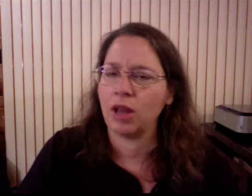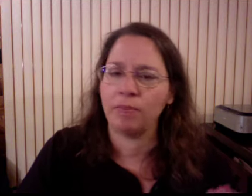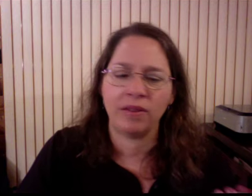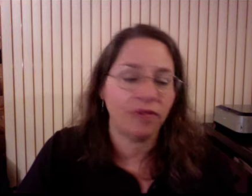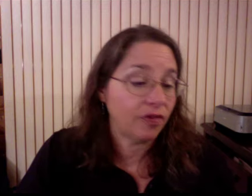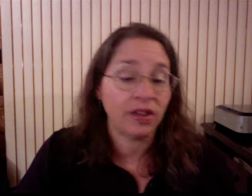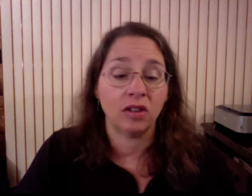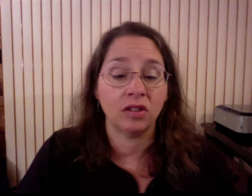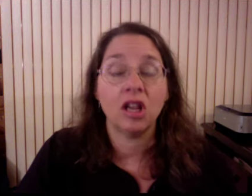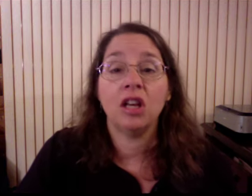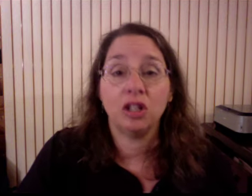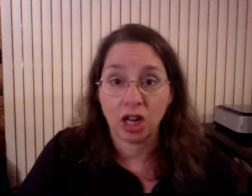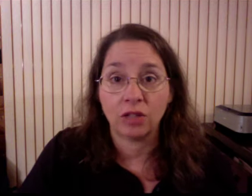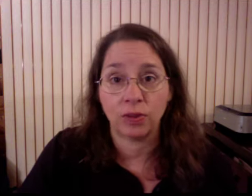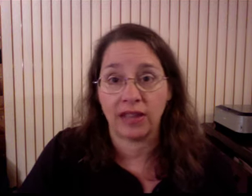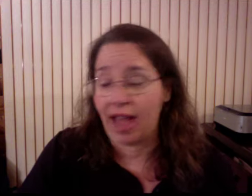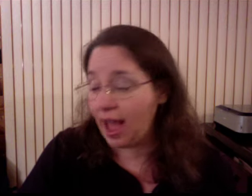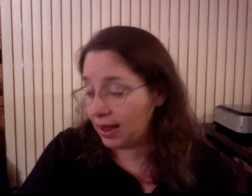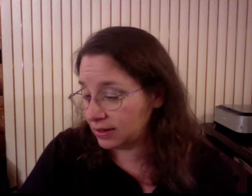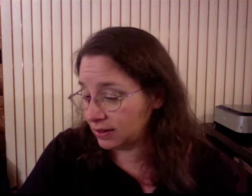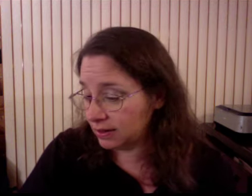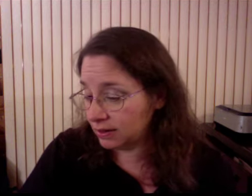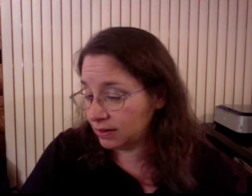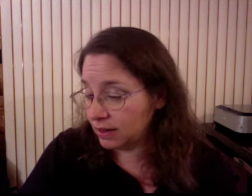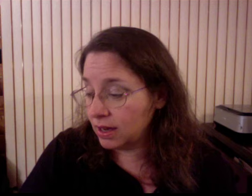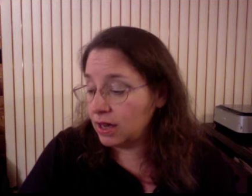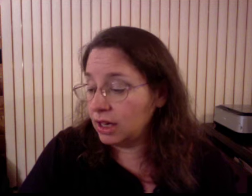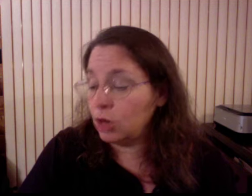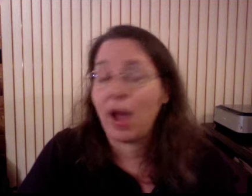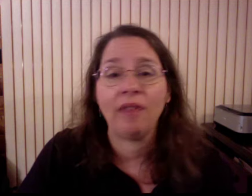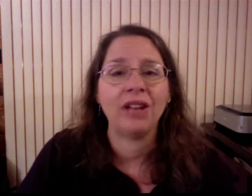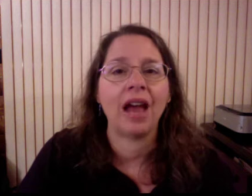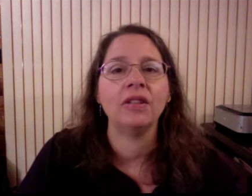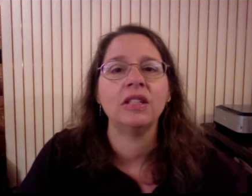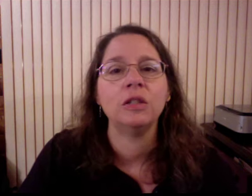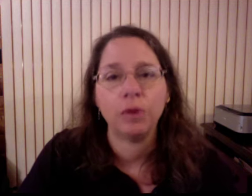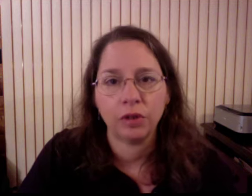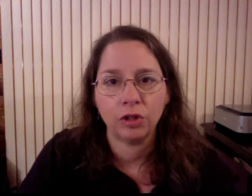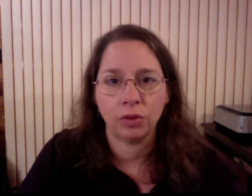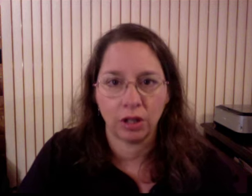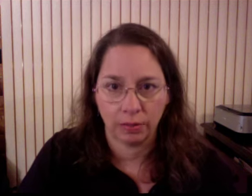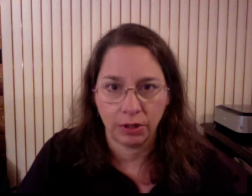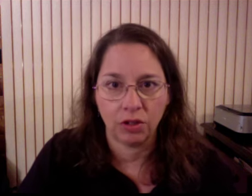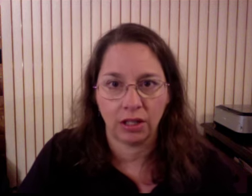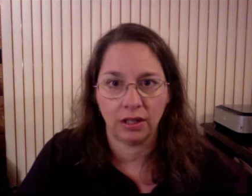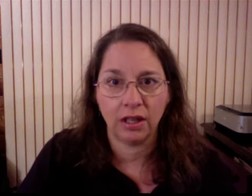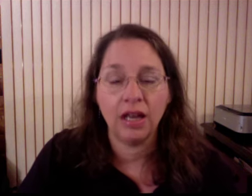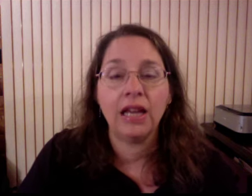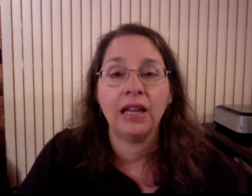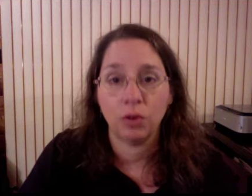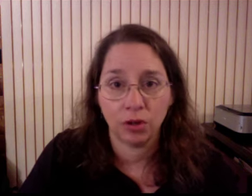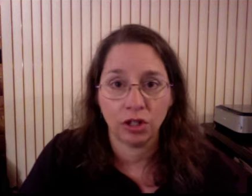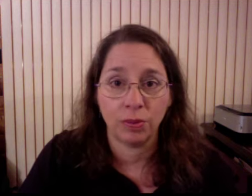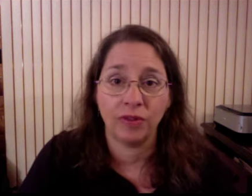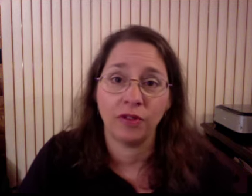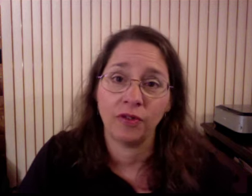be fulfilled just with the act. You have to have a spiritual communion in order to be